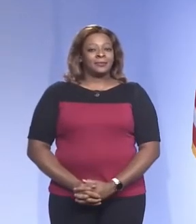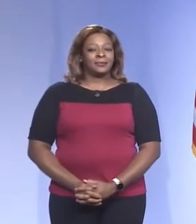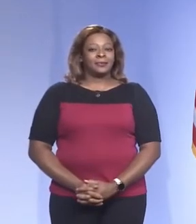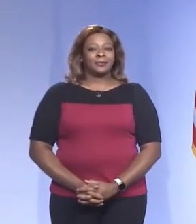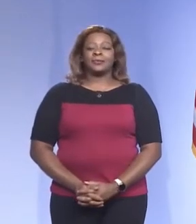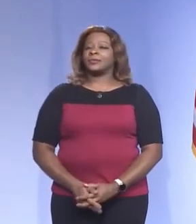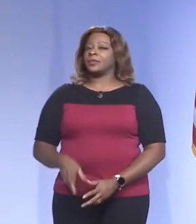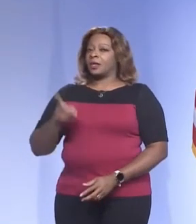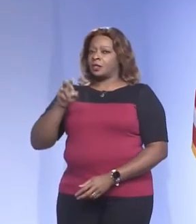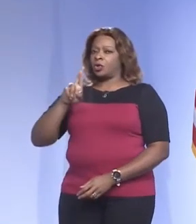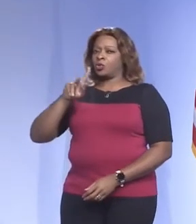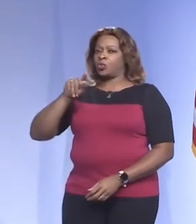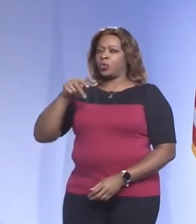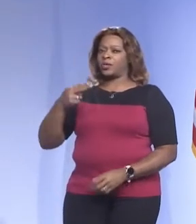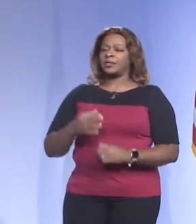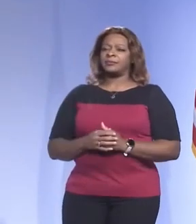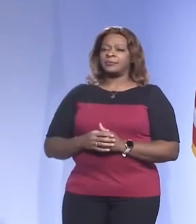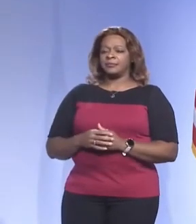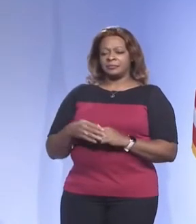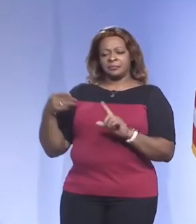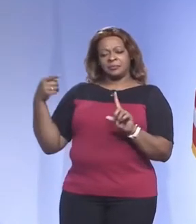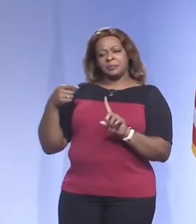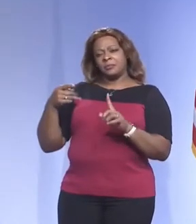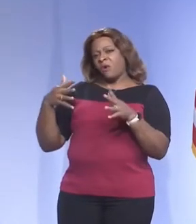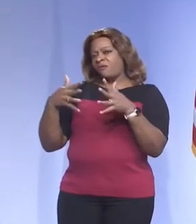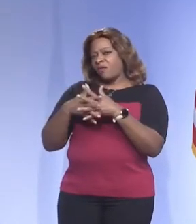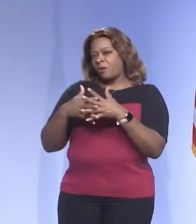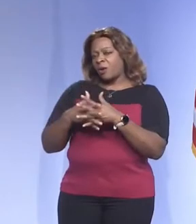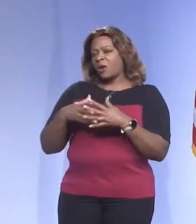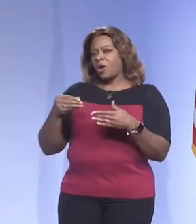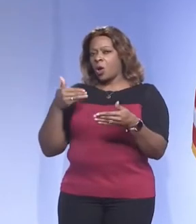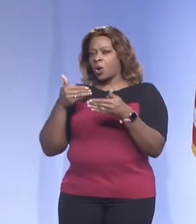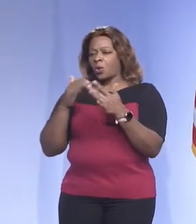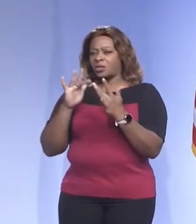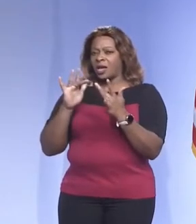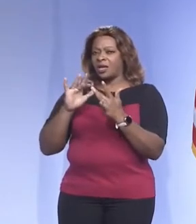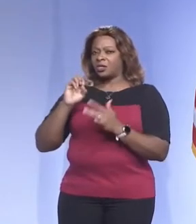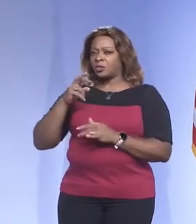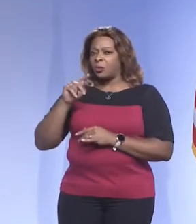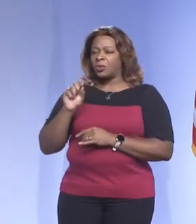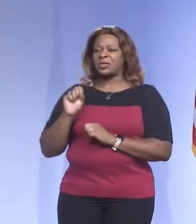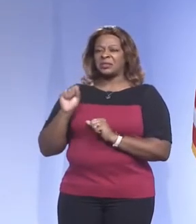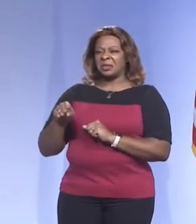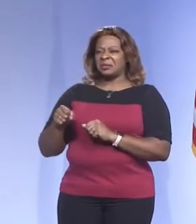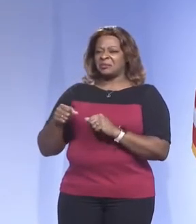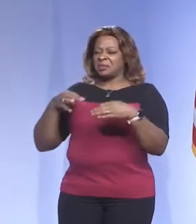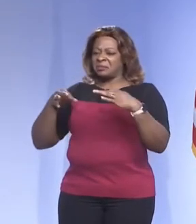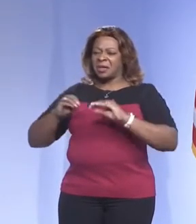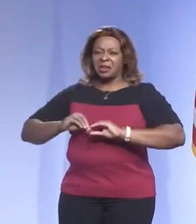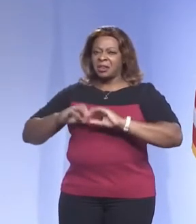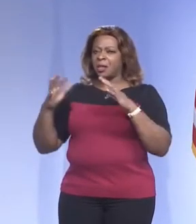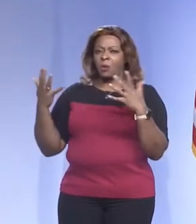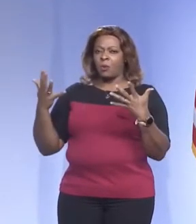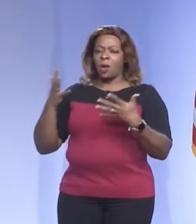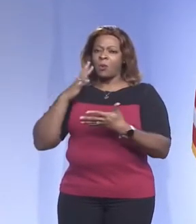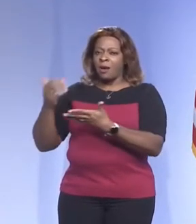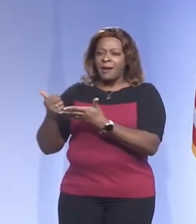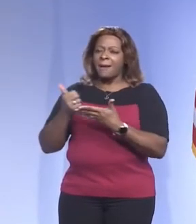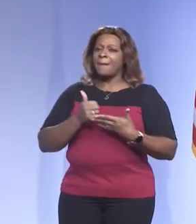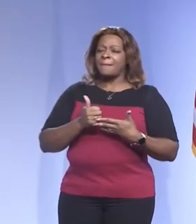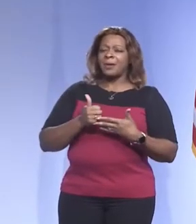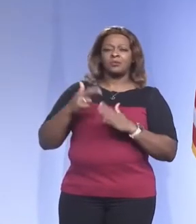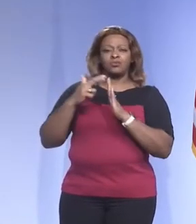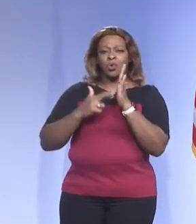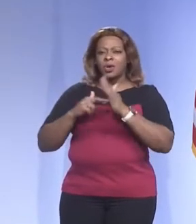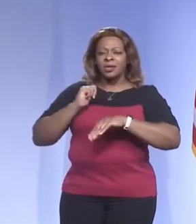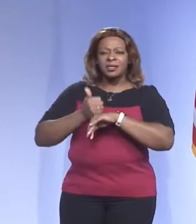Dr. Randolph, regarding the football and close contact, could you help us understand what would be helpful